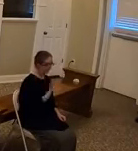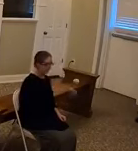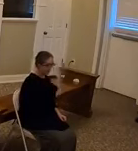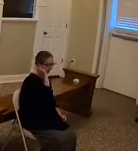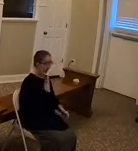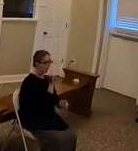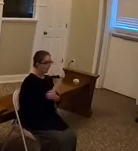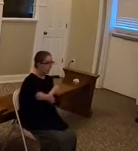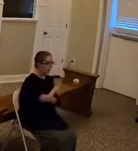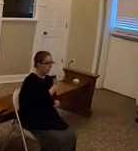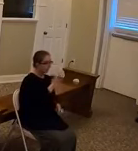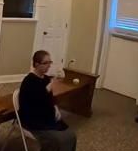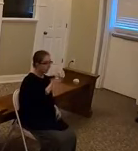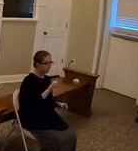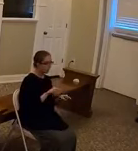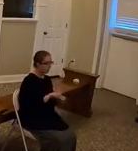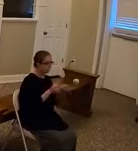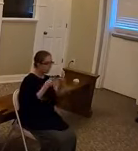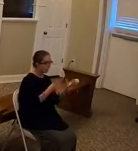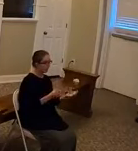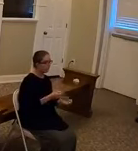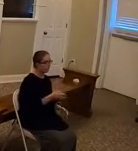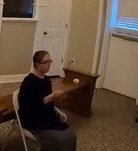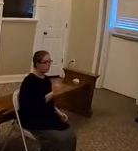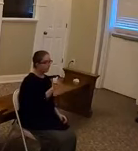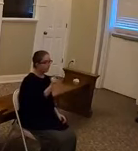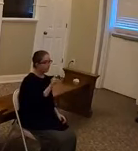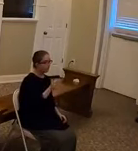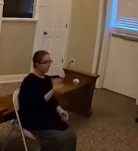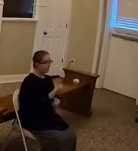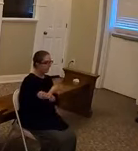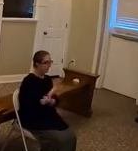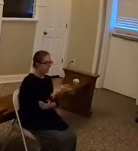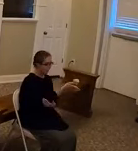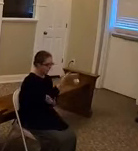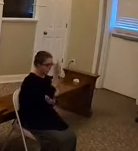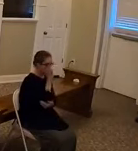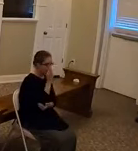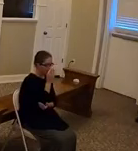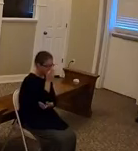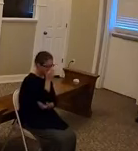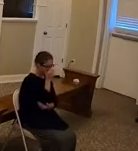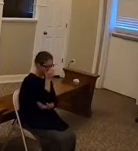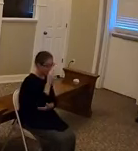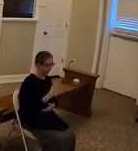that loved David as much as David loved God. Hallelujah.